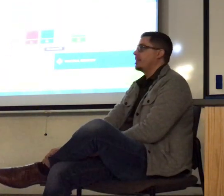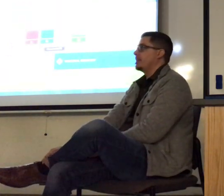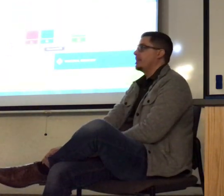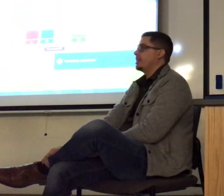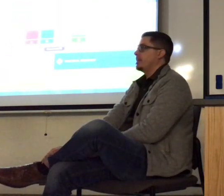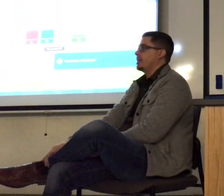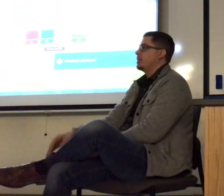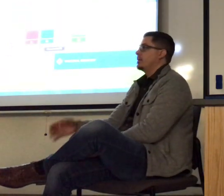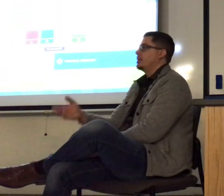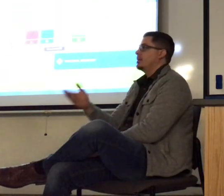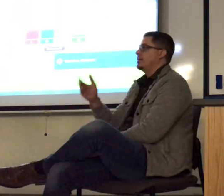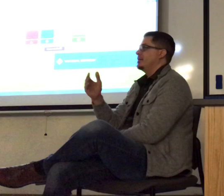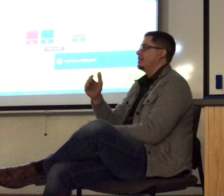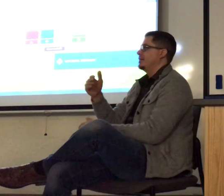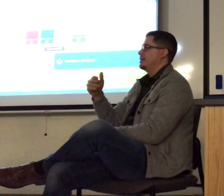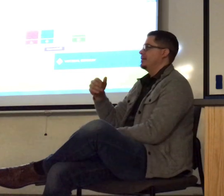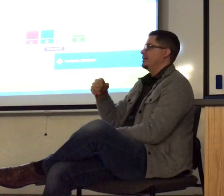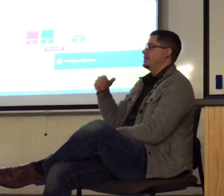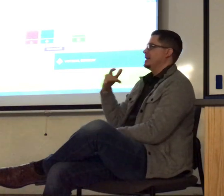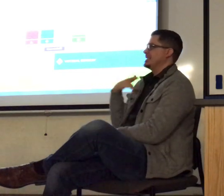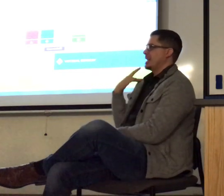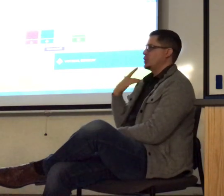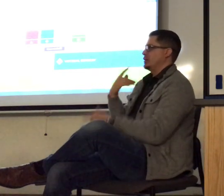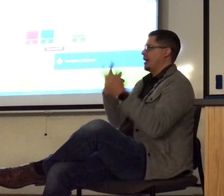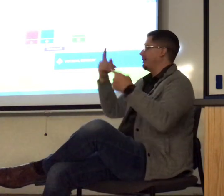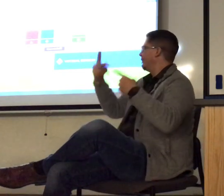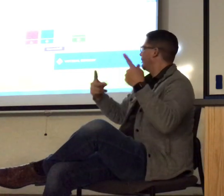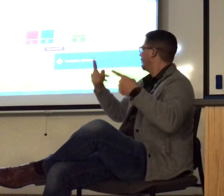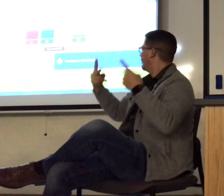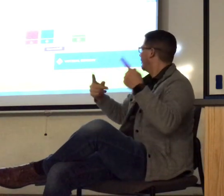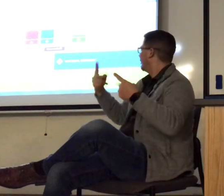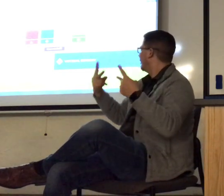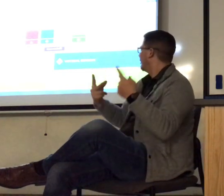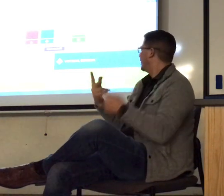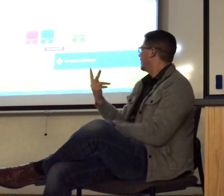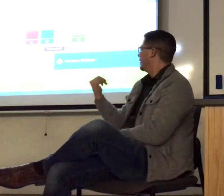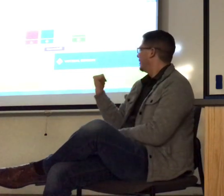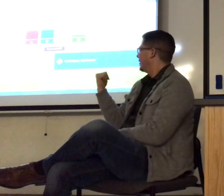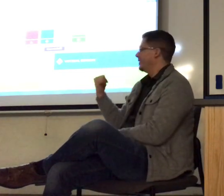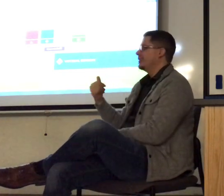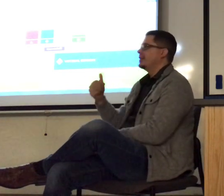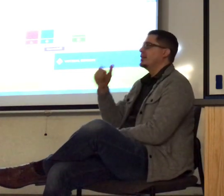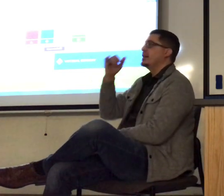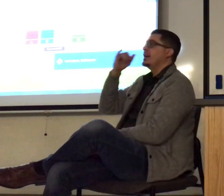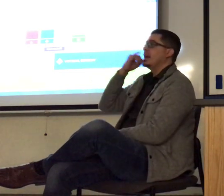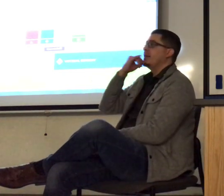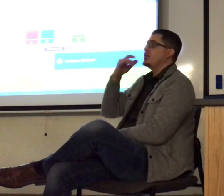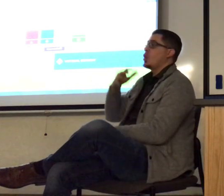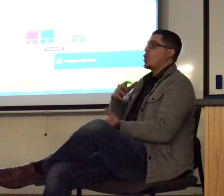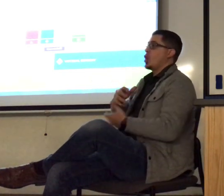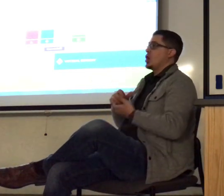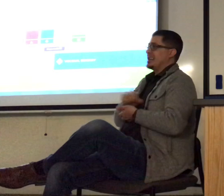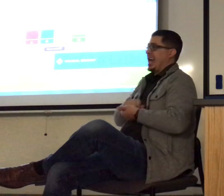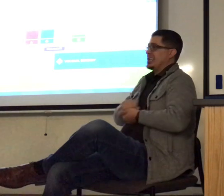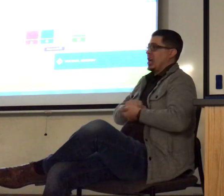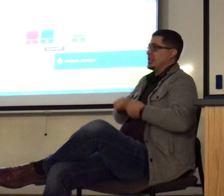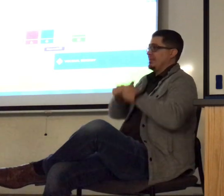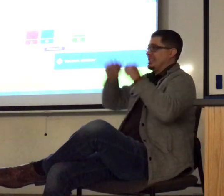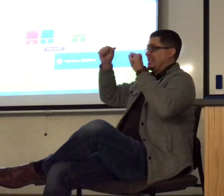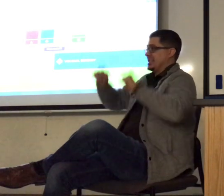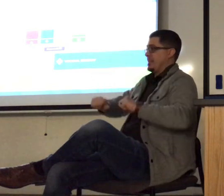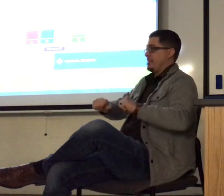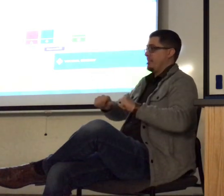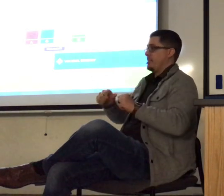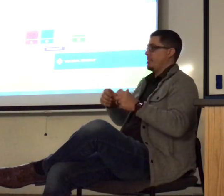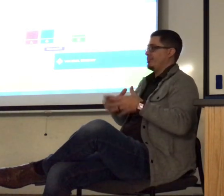Okay, it's pretty evenly split between sensory. Okay, you got that. But when you, it's your digestive system,